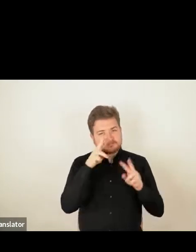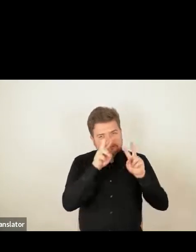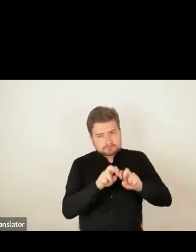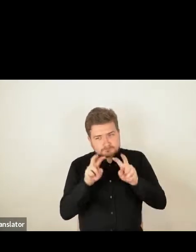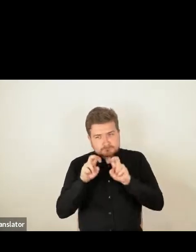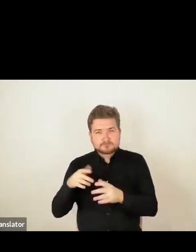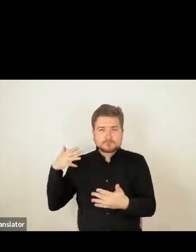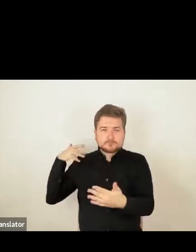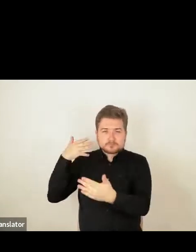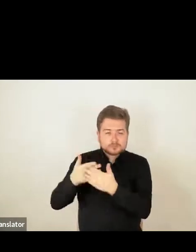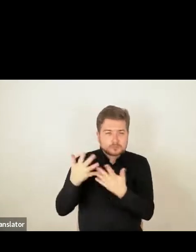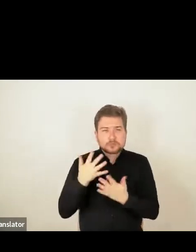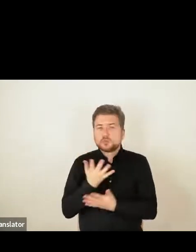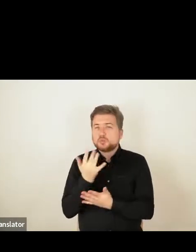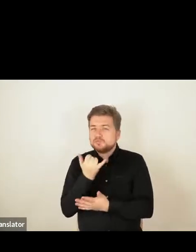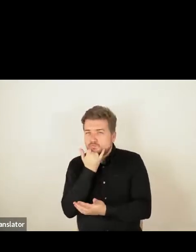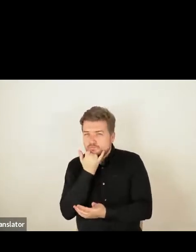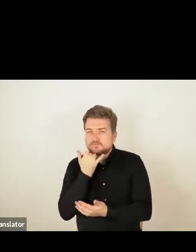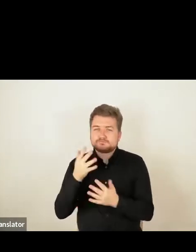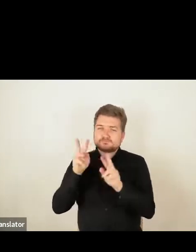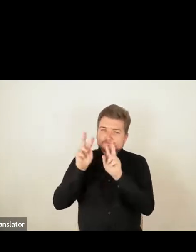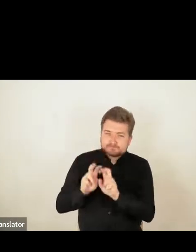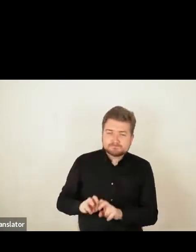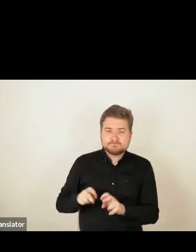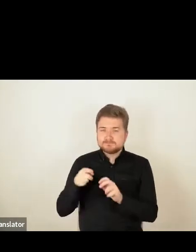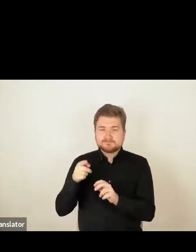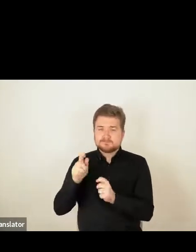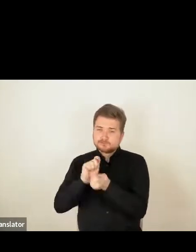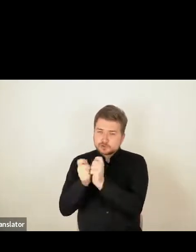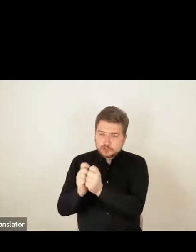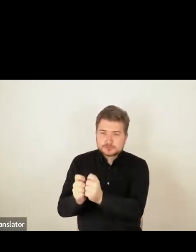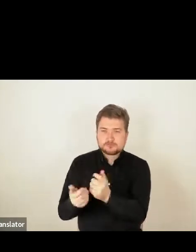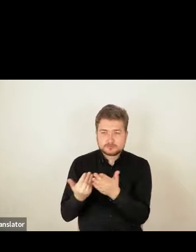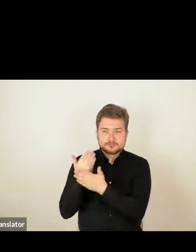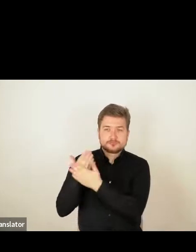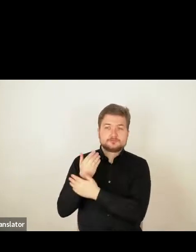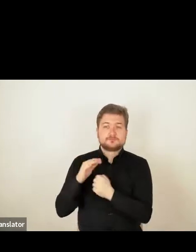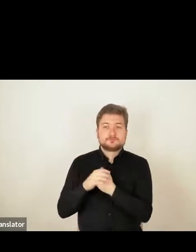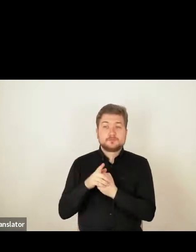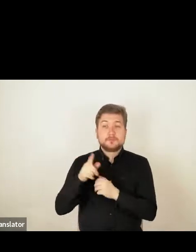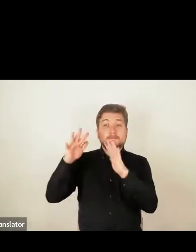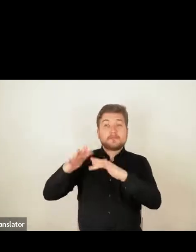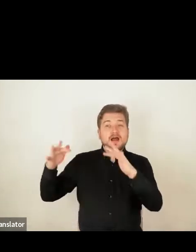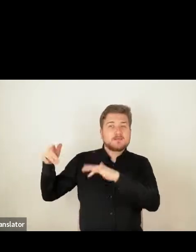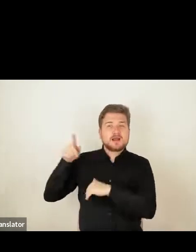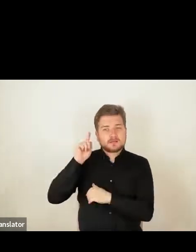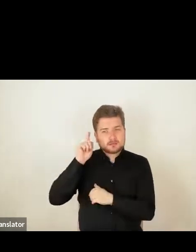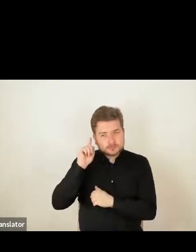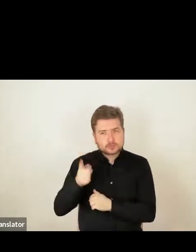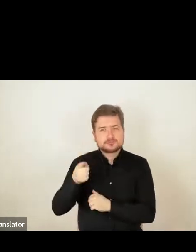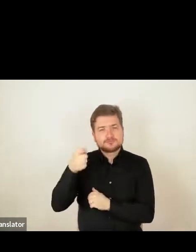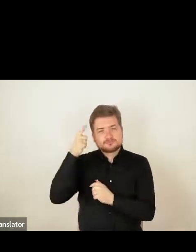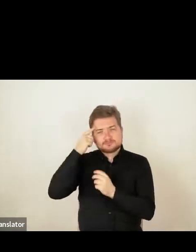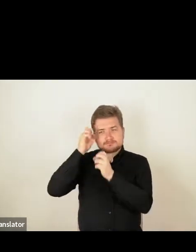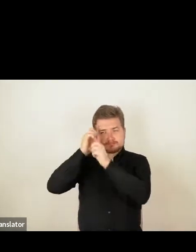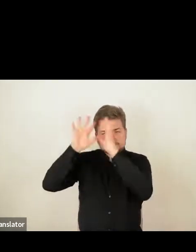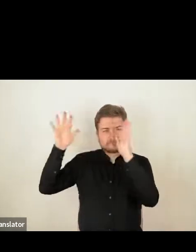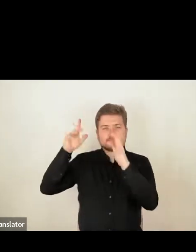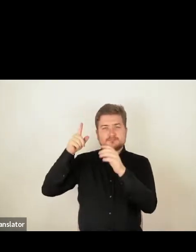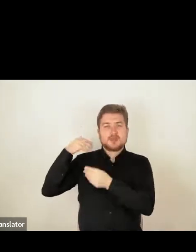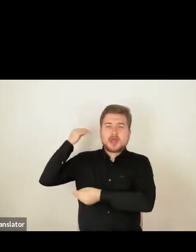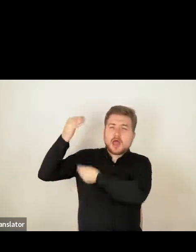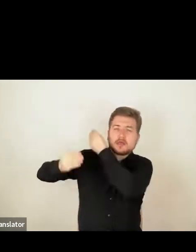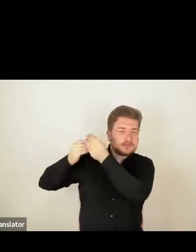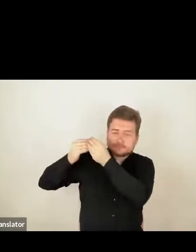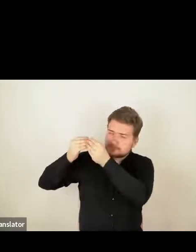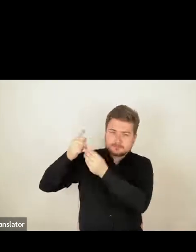to be ready not to do things the way it was always done, and we in ODIHR stand ready to support those who are willing to do so. So